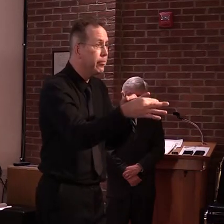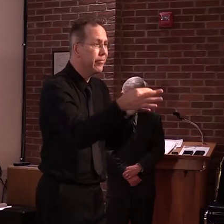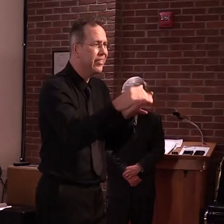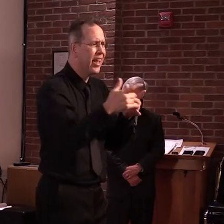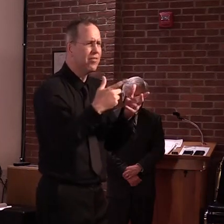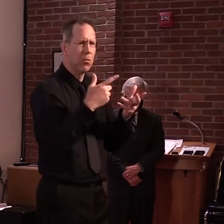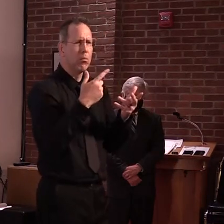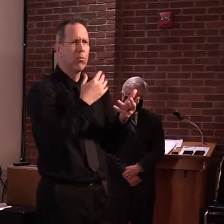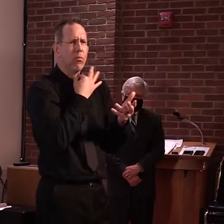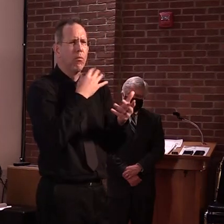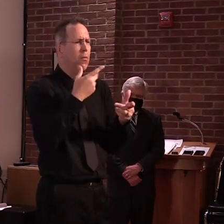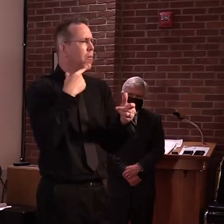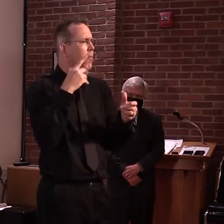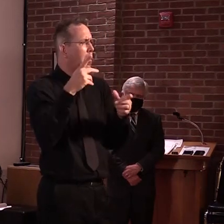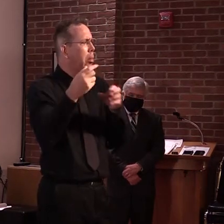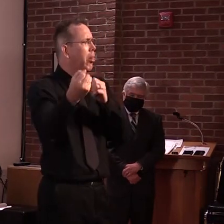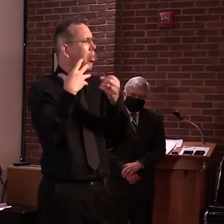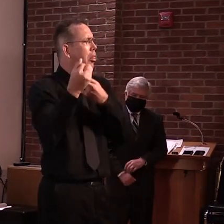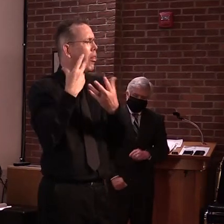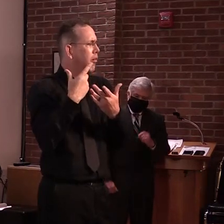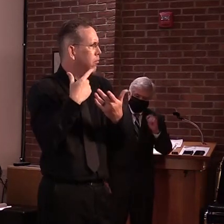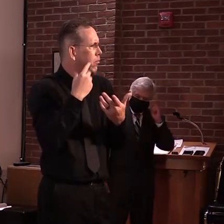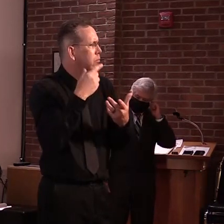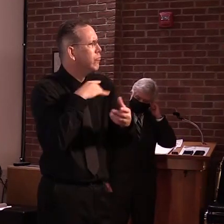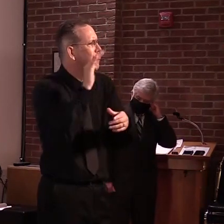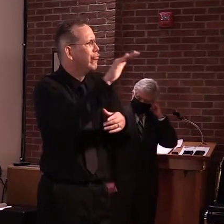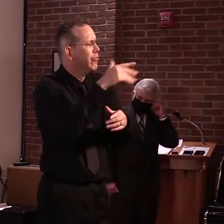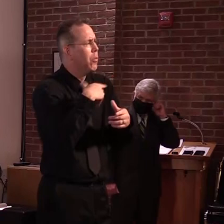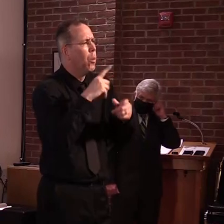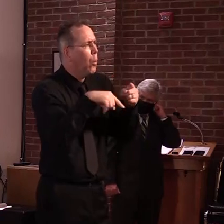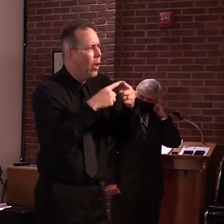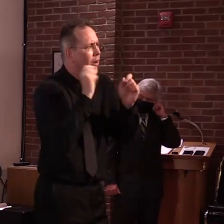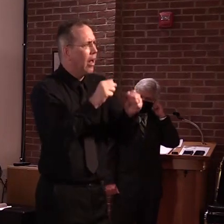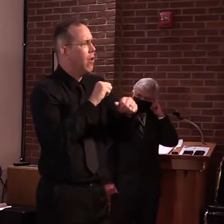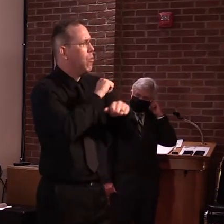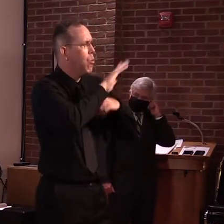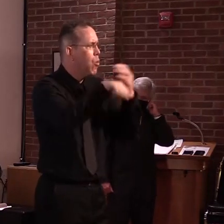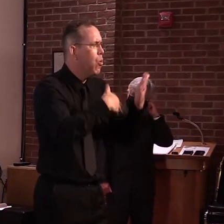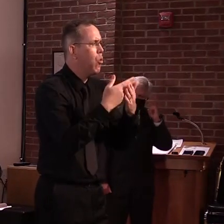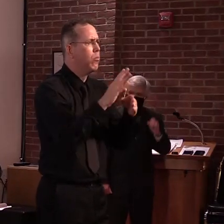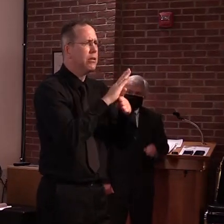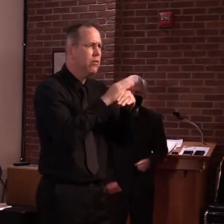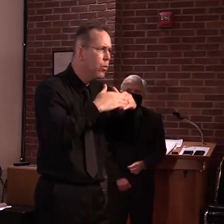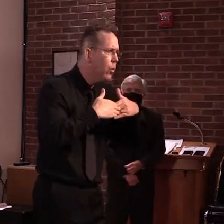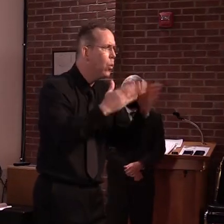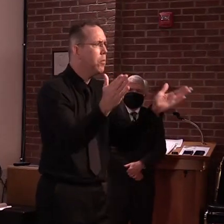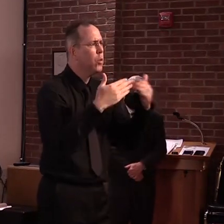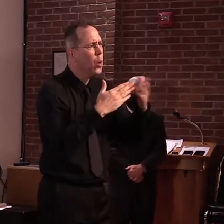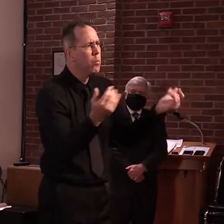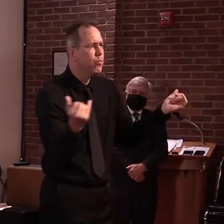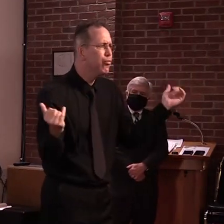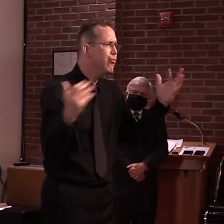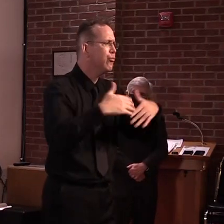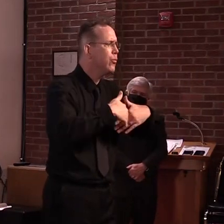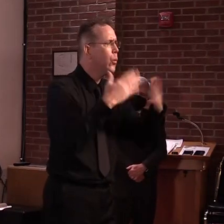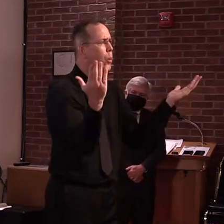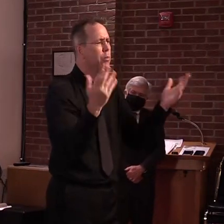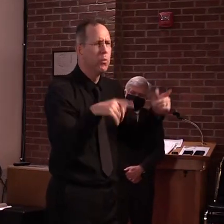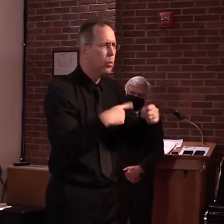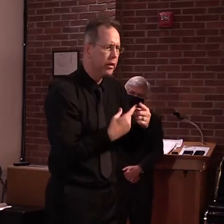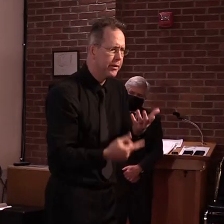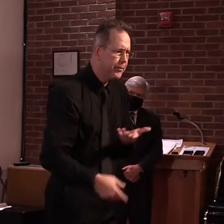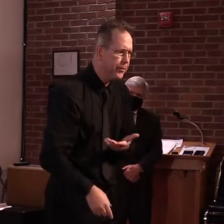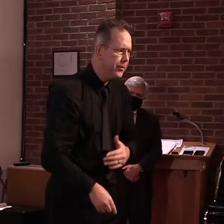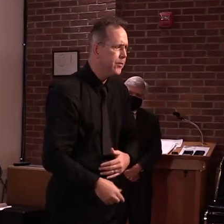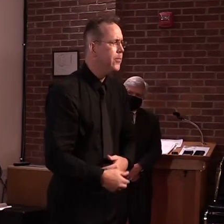the regional data as well, seeing some of the other entities. We rely so heavily on tourism in the state. And